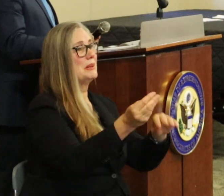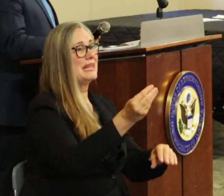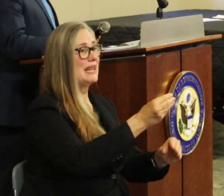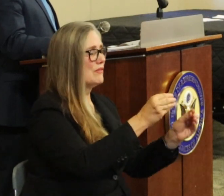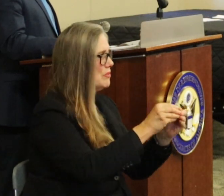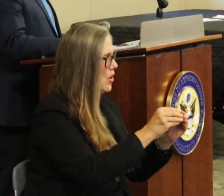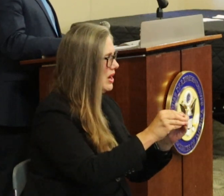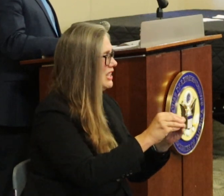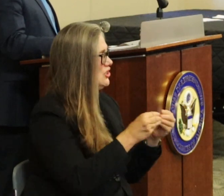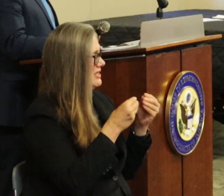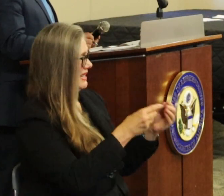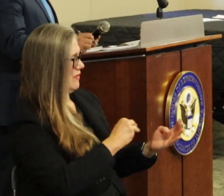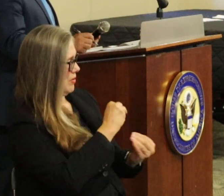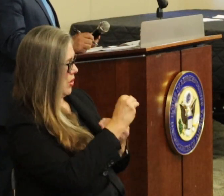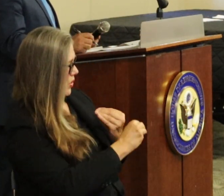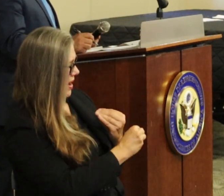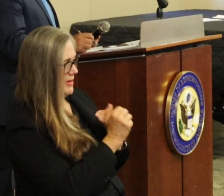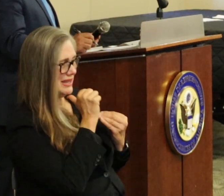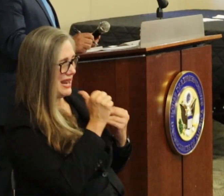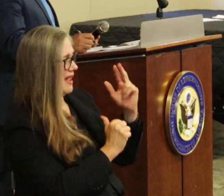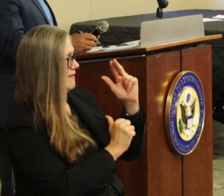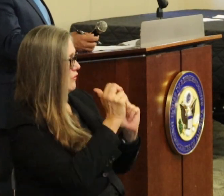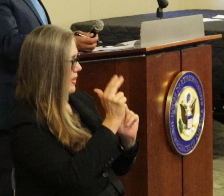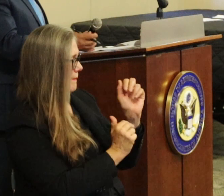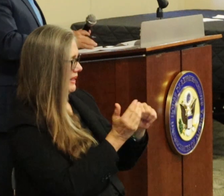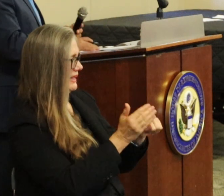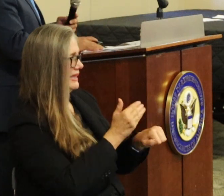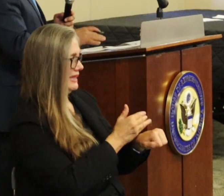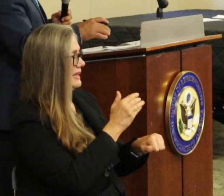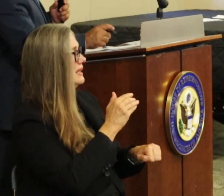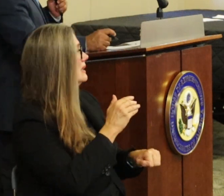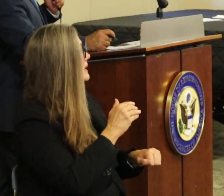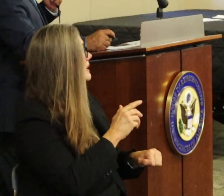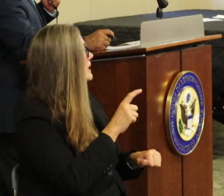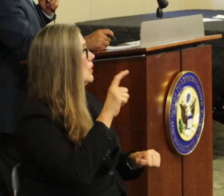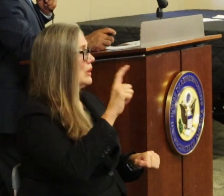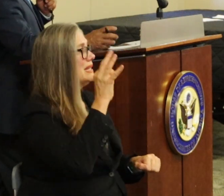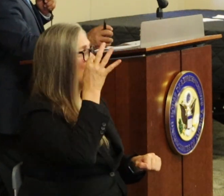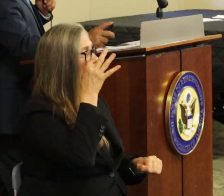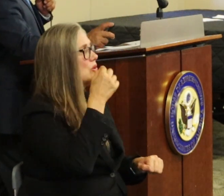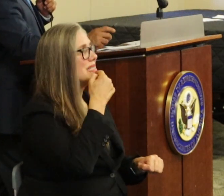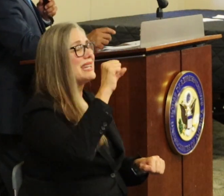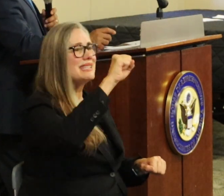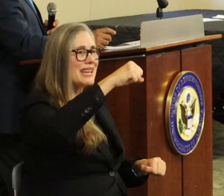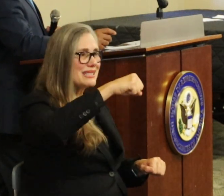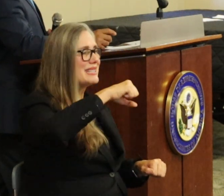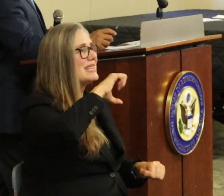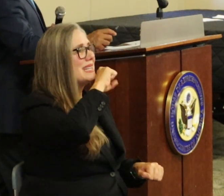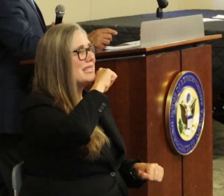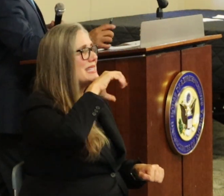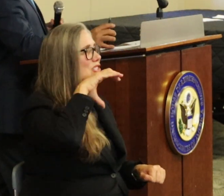just given to the program. Right? And we really need a shot in the arm from the federal government to say, yes, senior